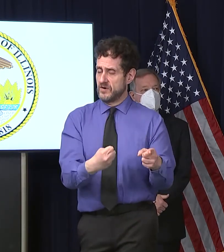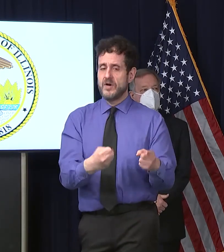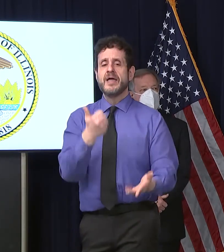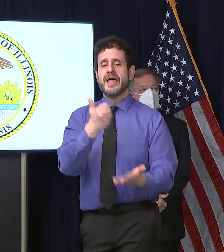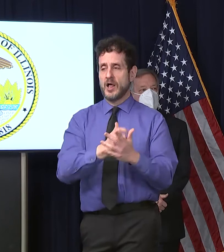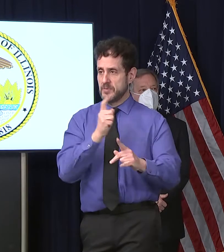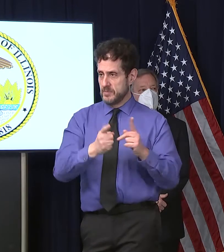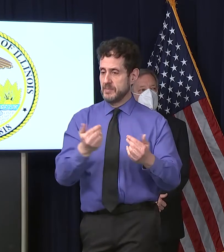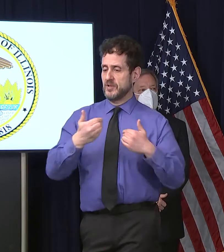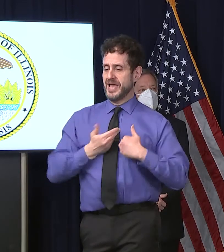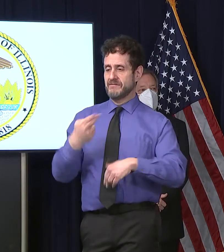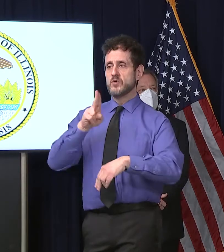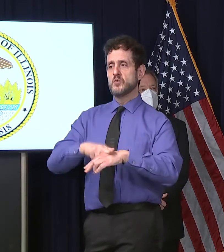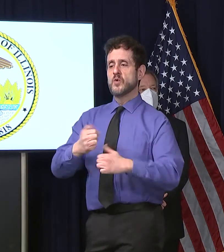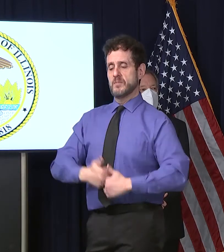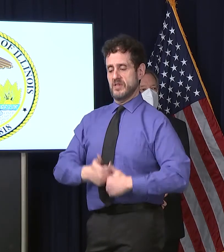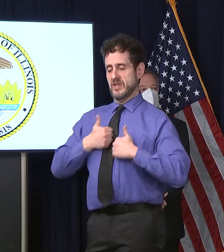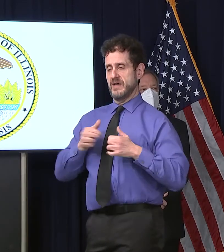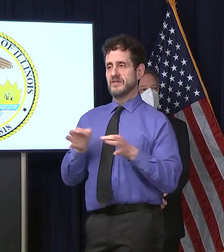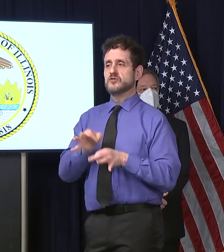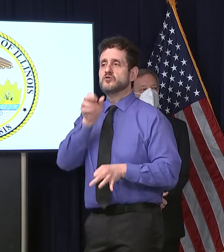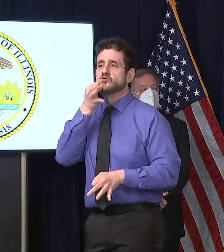life as soon as possible.